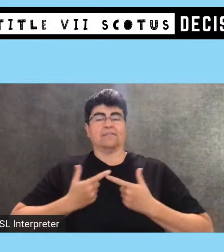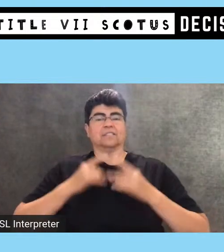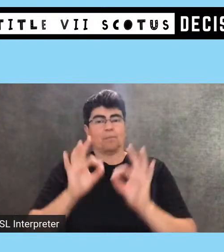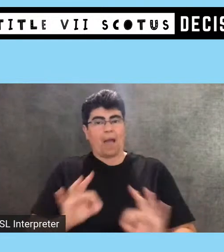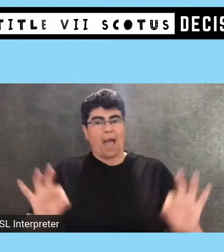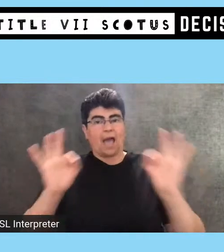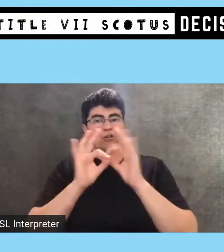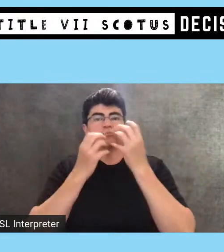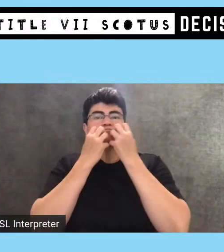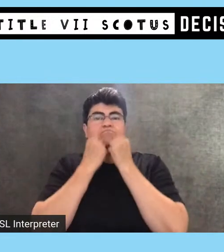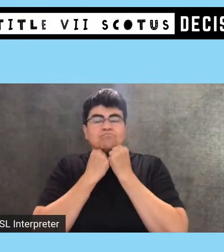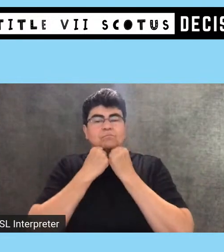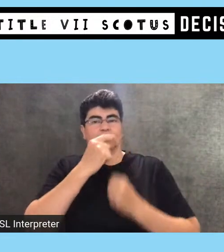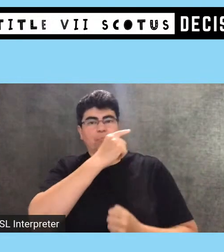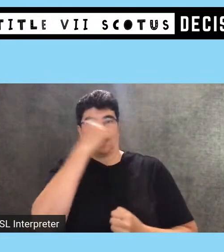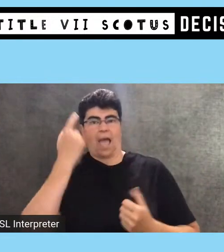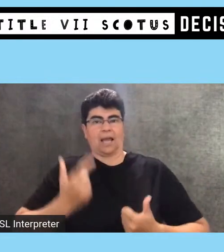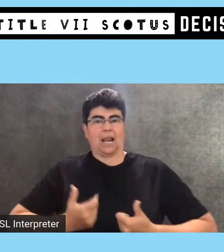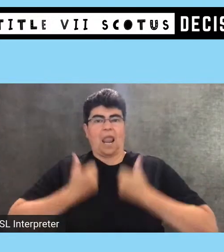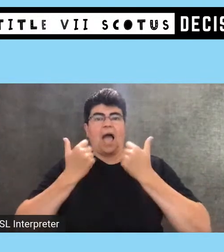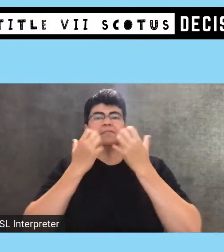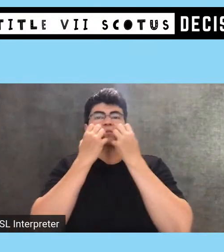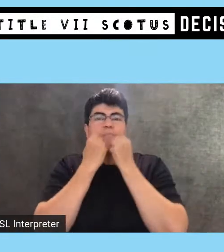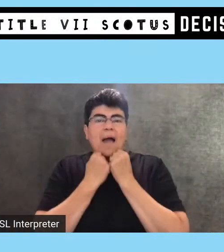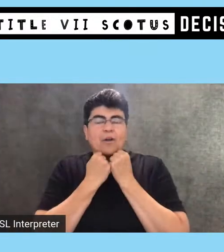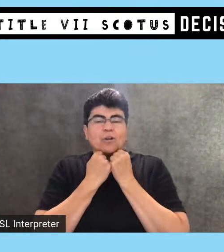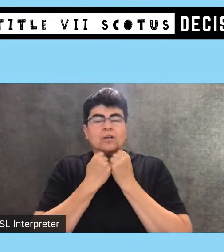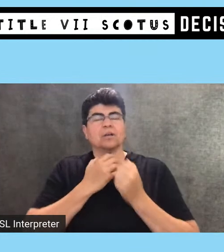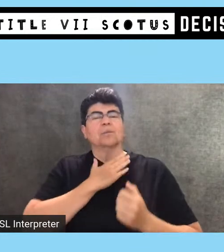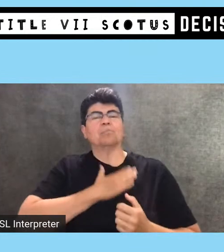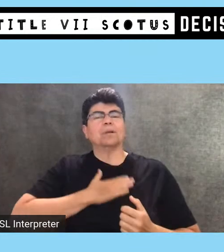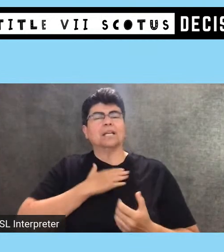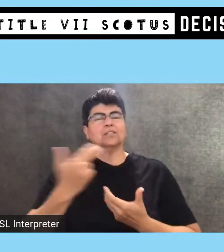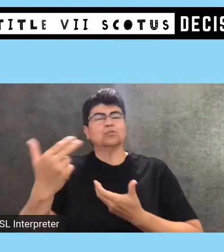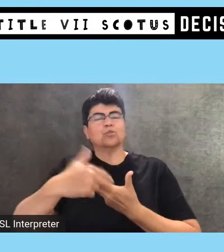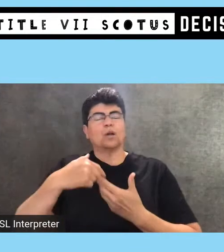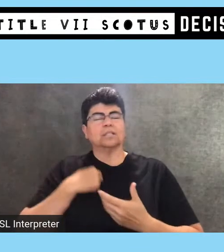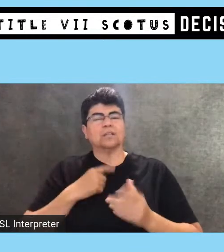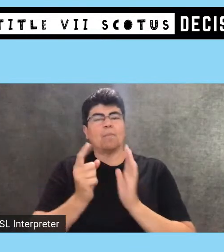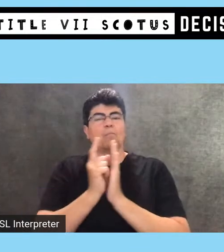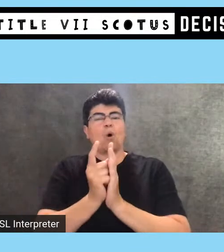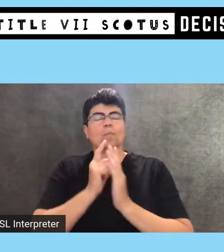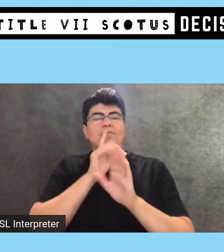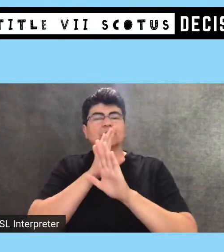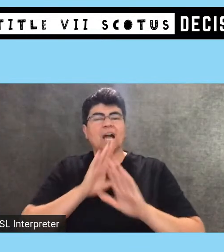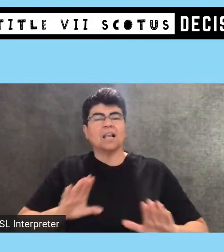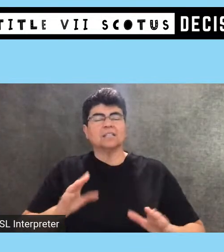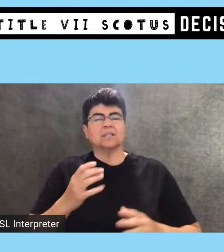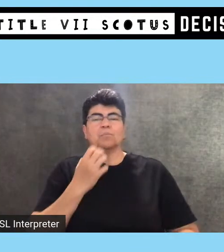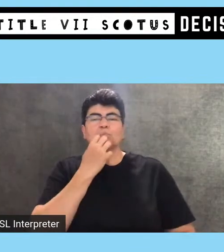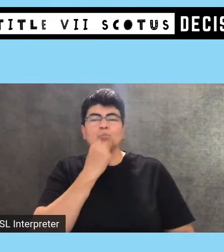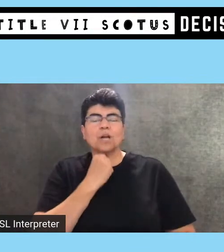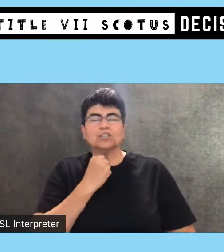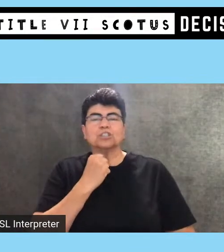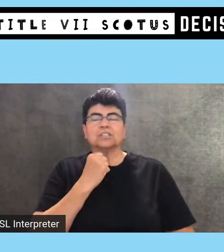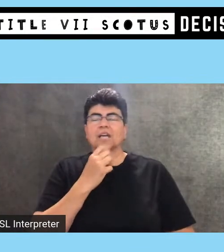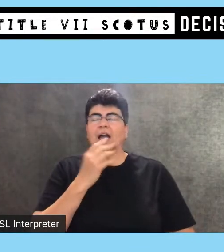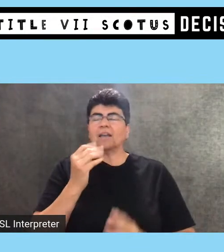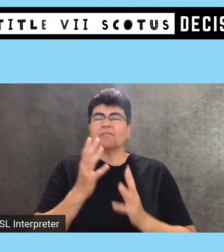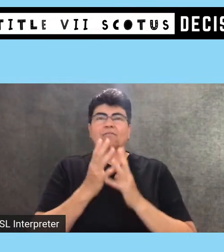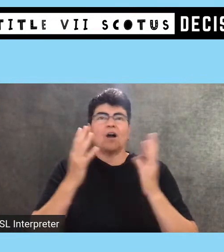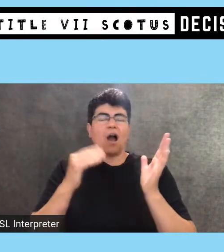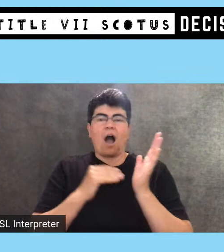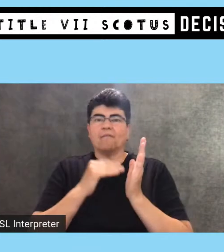lives matter. Please join us in a moment of silence to recognize the precious and far too often